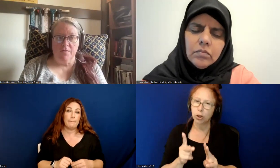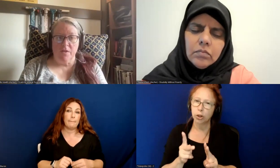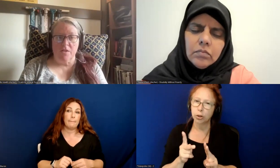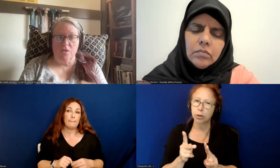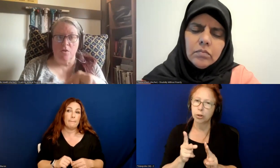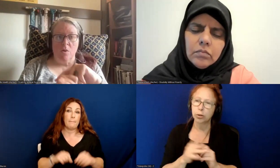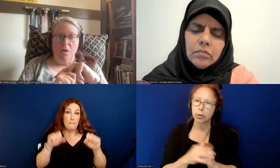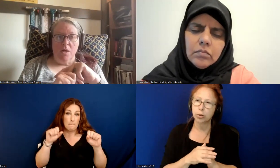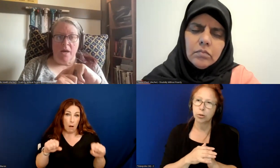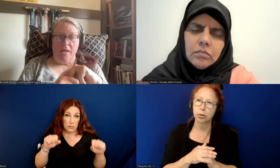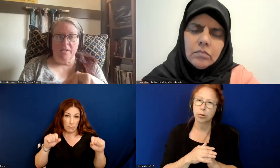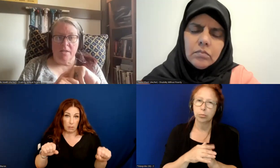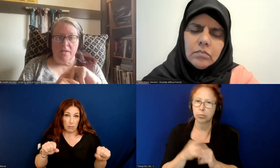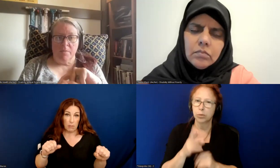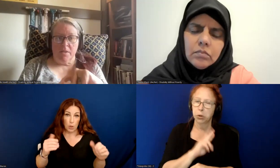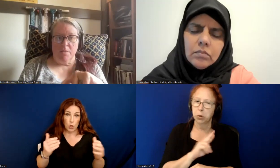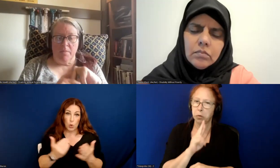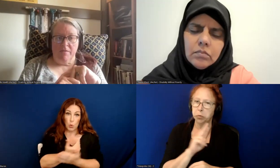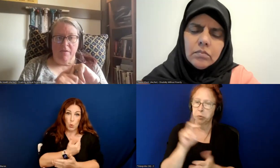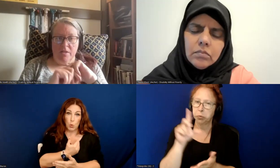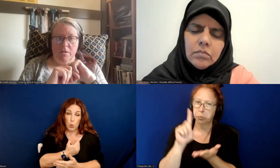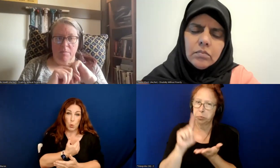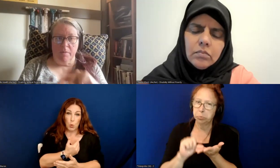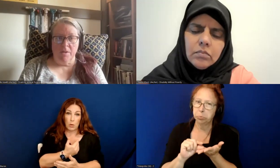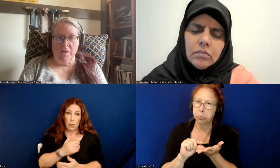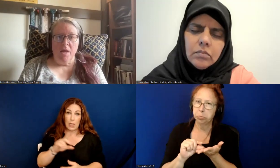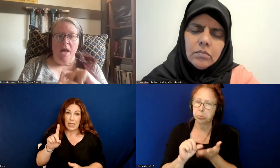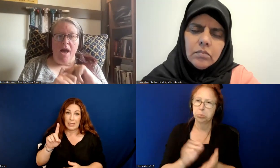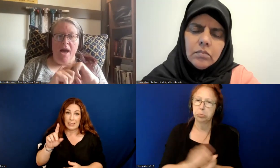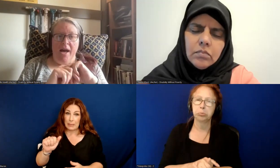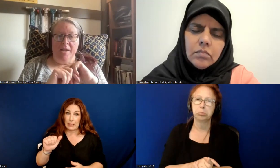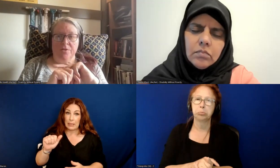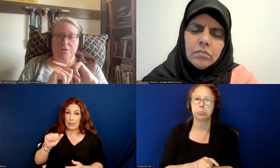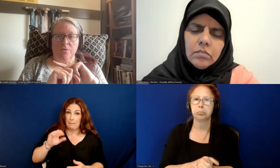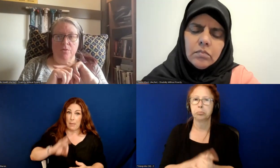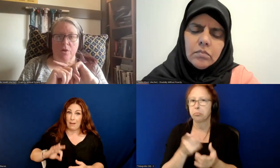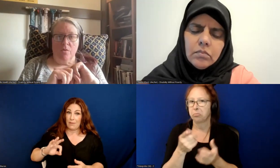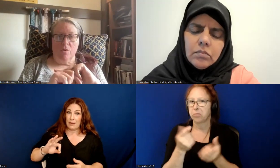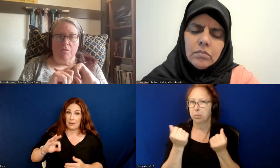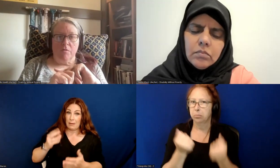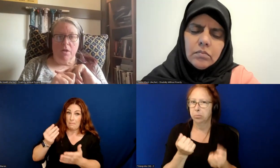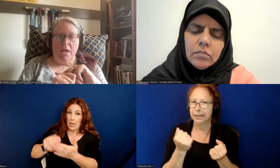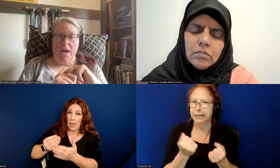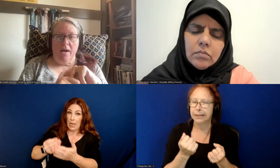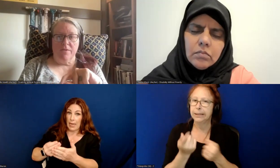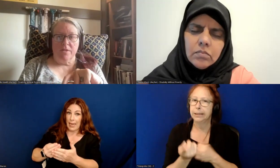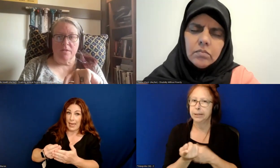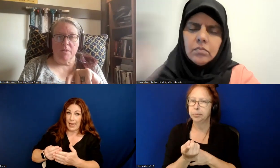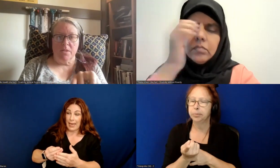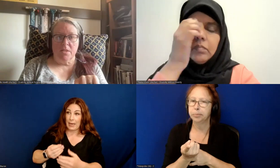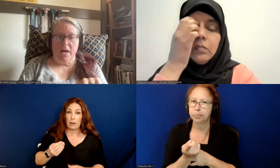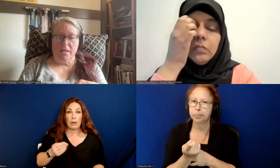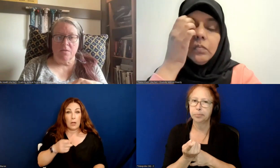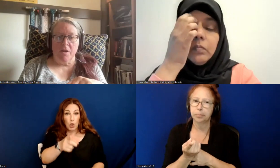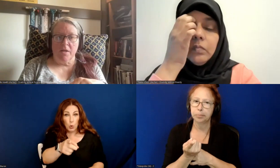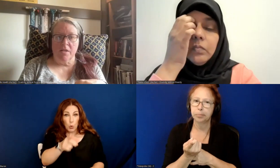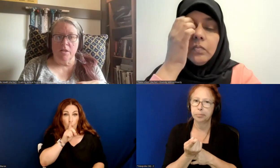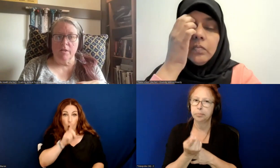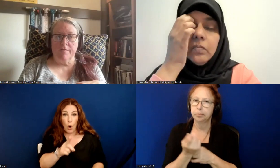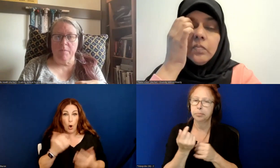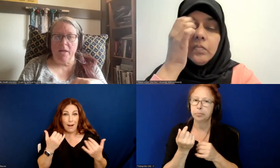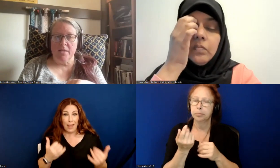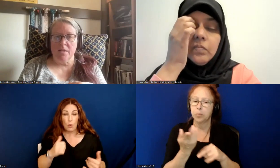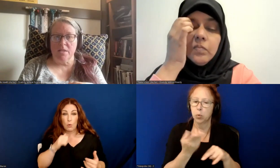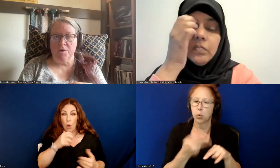potentially receiving this new Canada Disability Benefit supplement, and you don't currently have disability tax